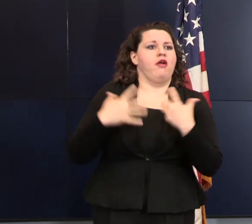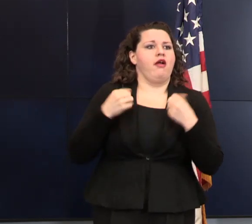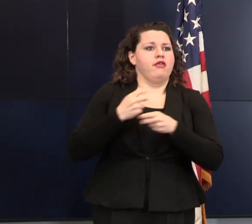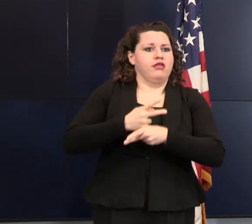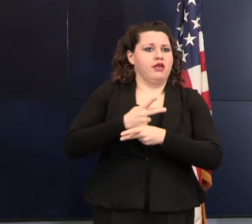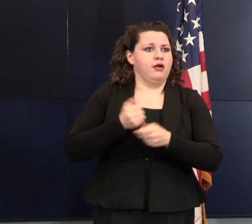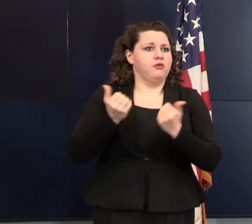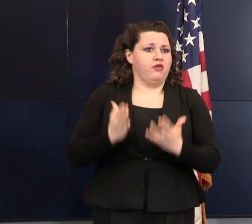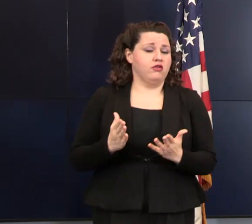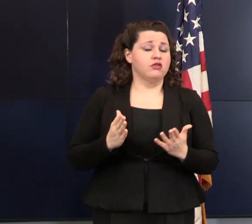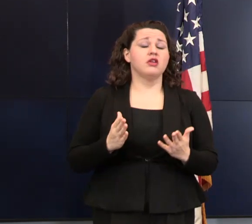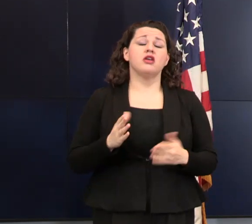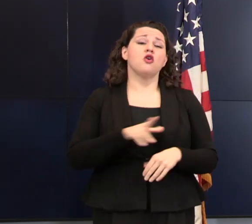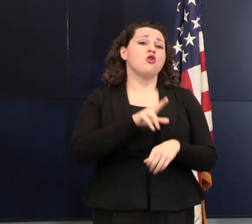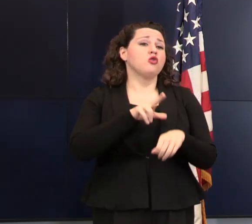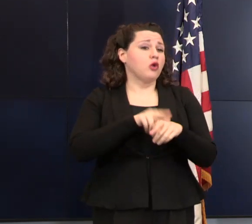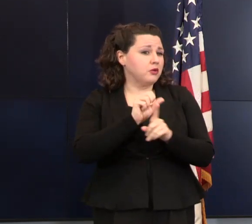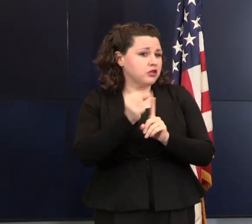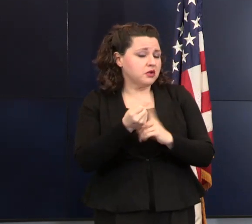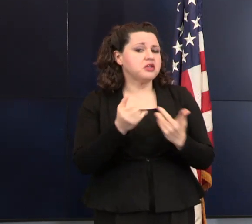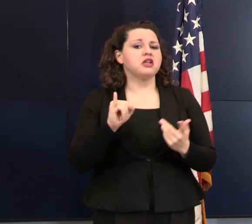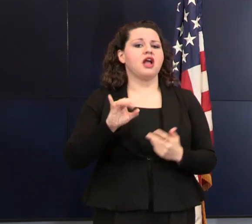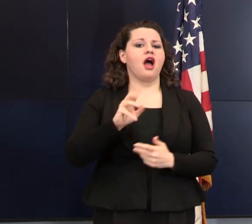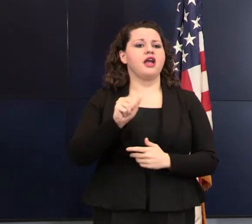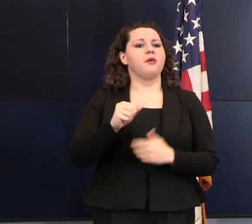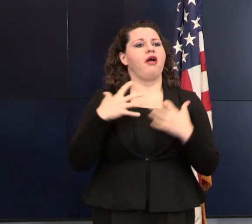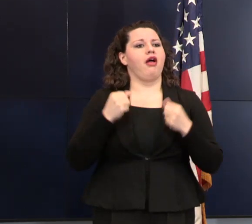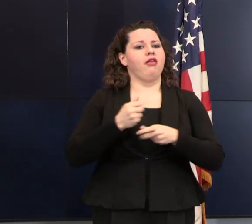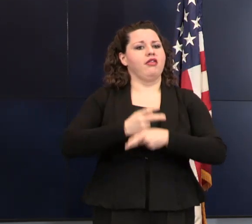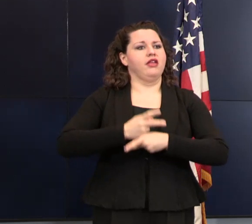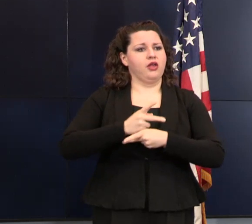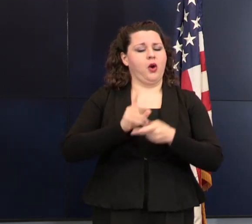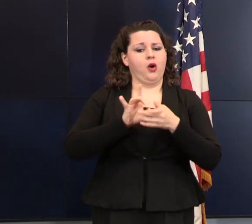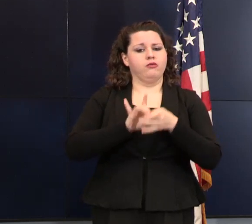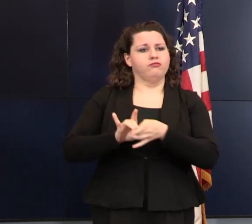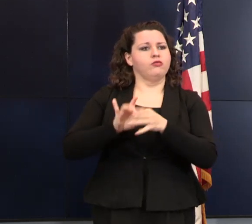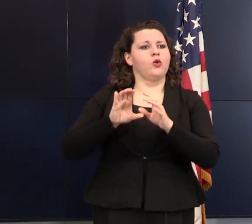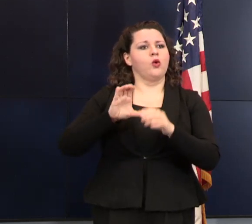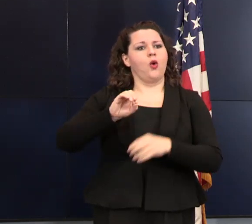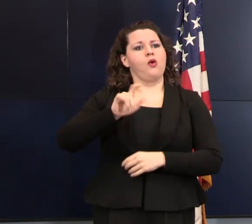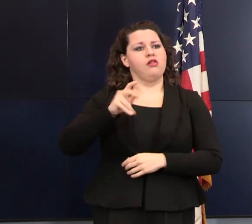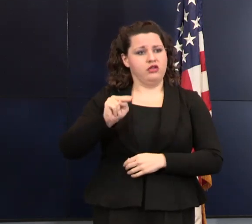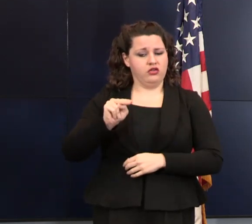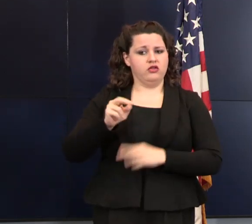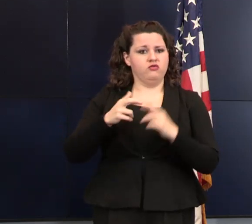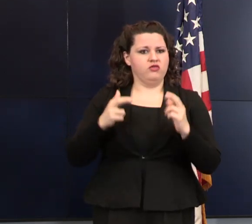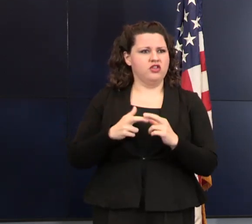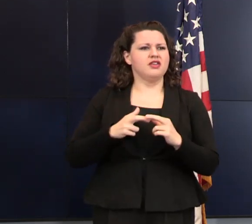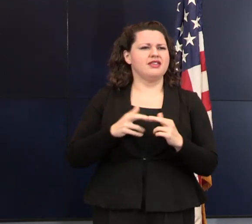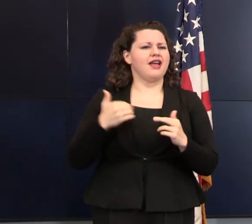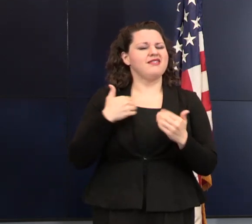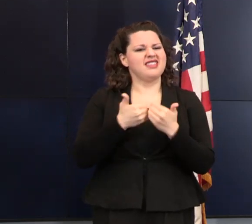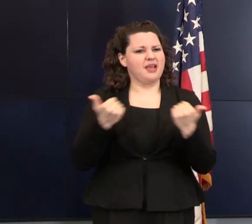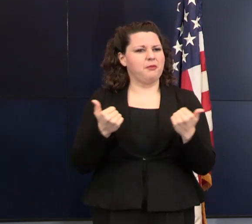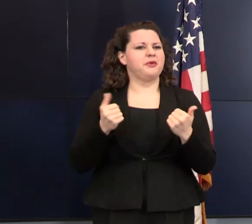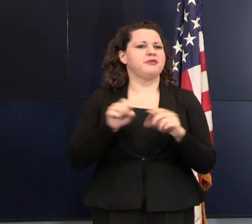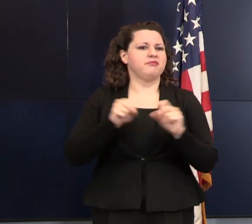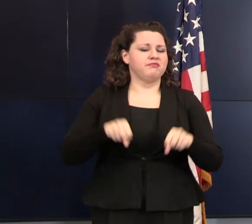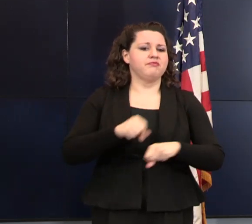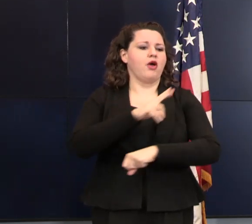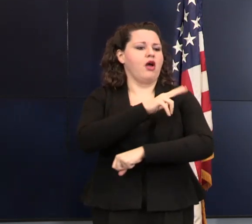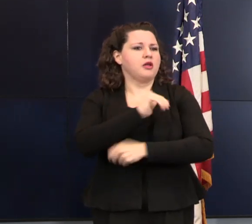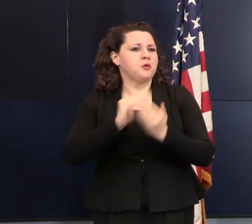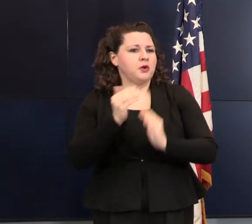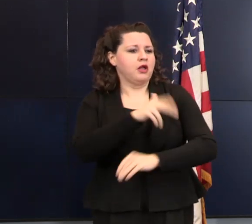normal circumstances, Iowa's healthcare coalition regions are served by separate healthcare systems, community hospitals, and